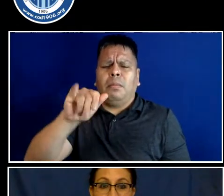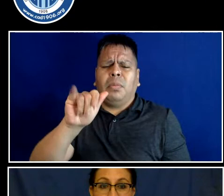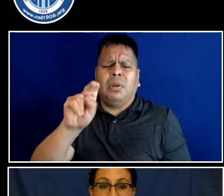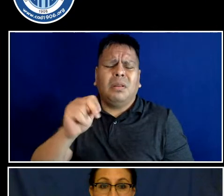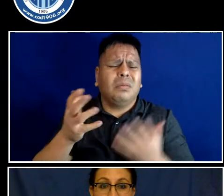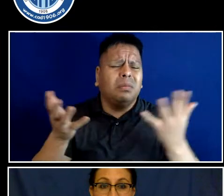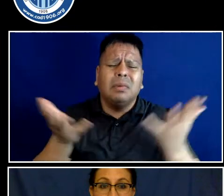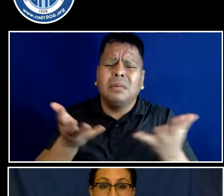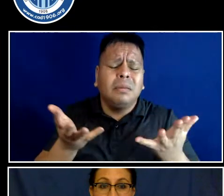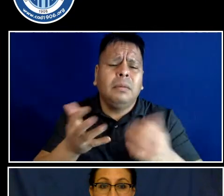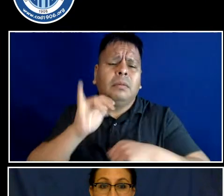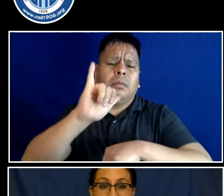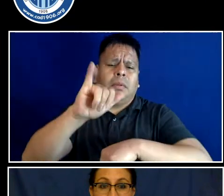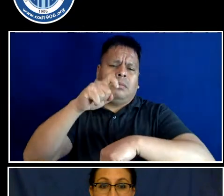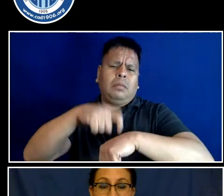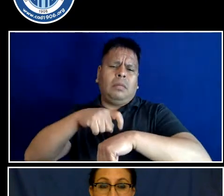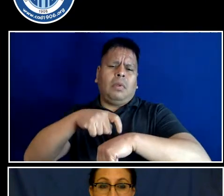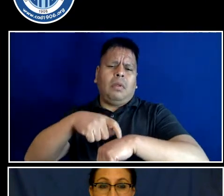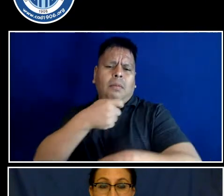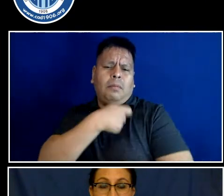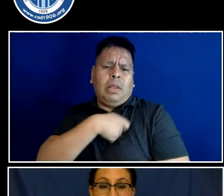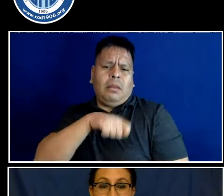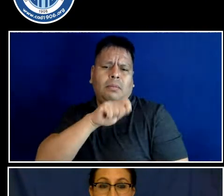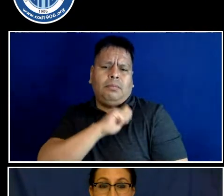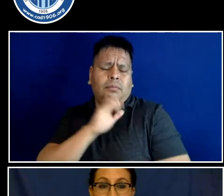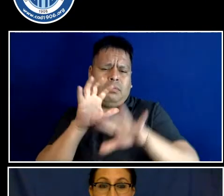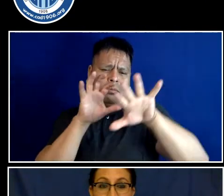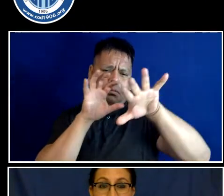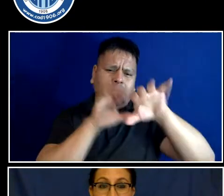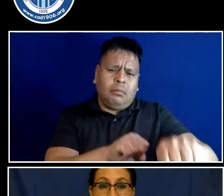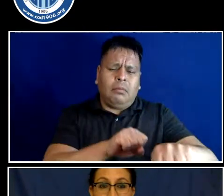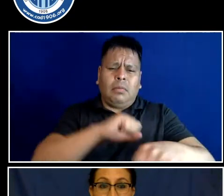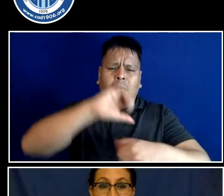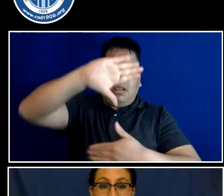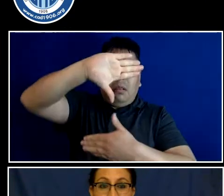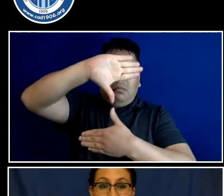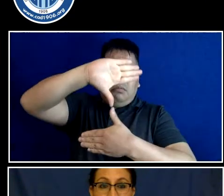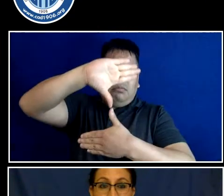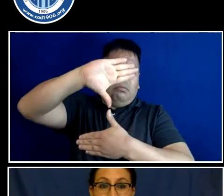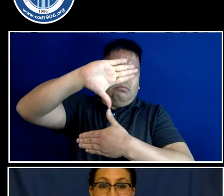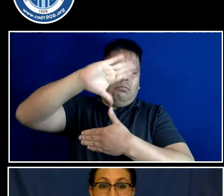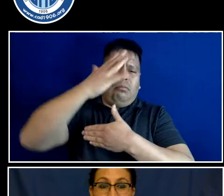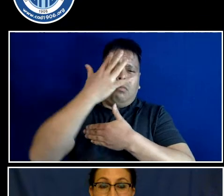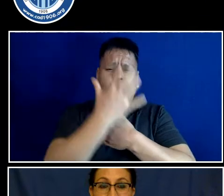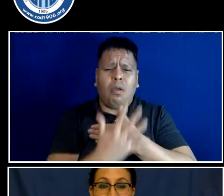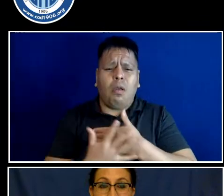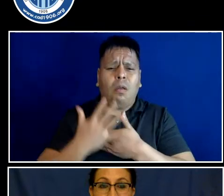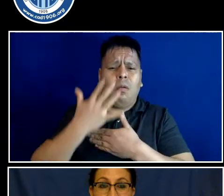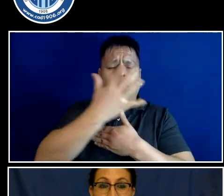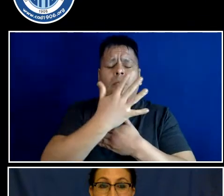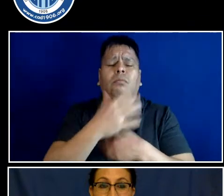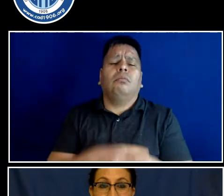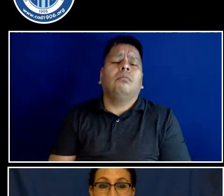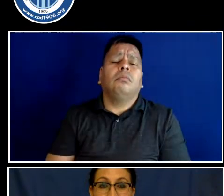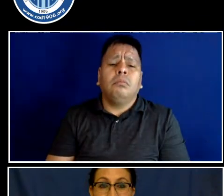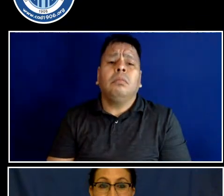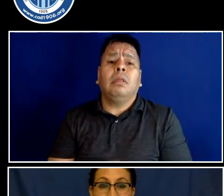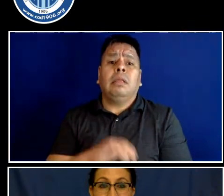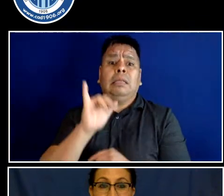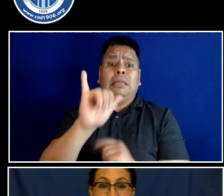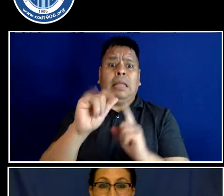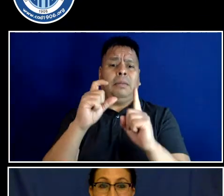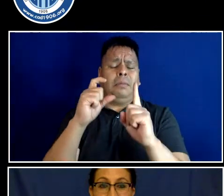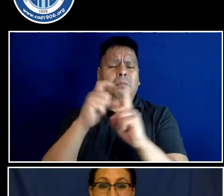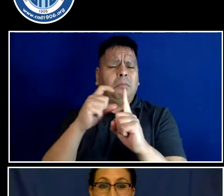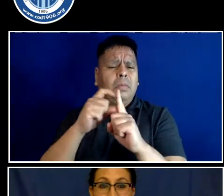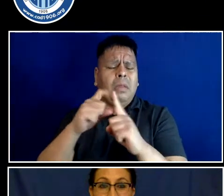And these are terms that have been used for quite some time. There was a time when Latin America